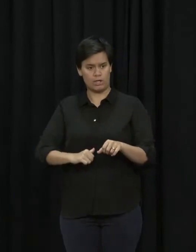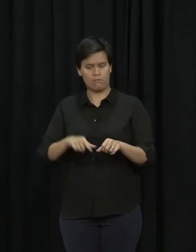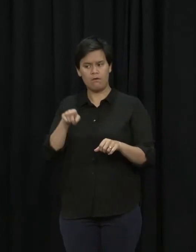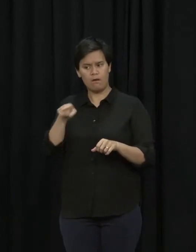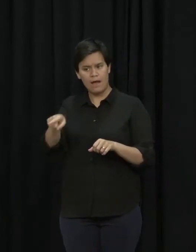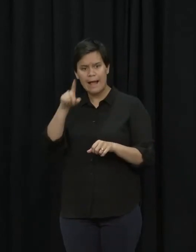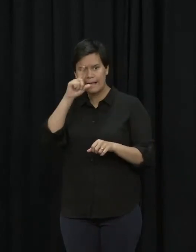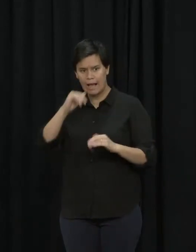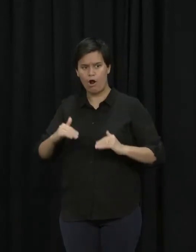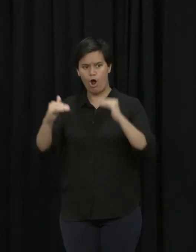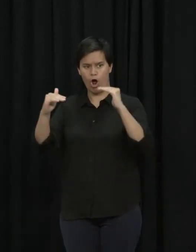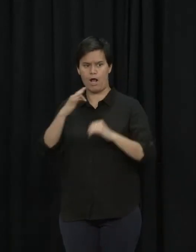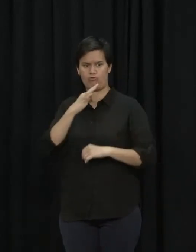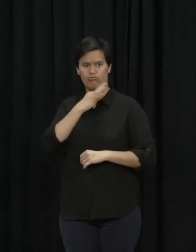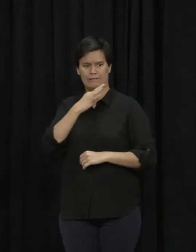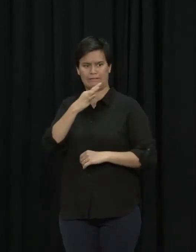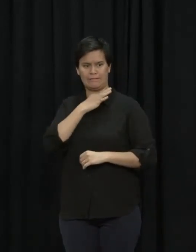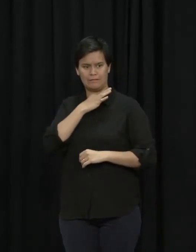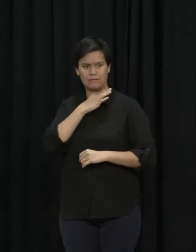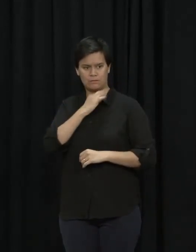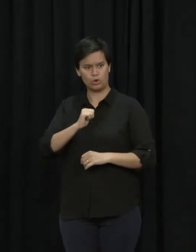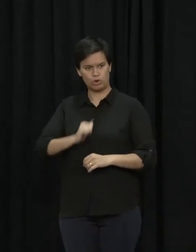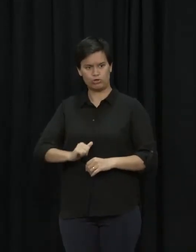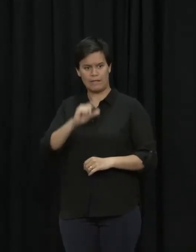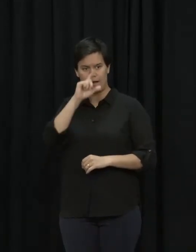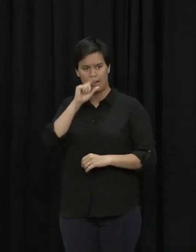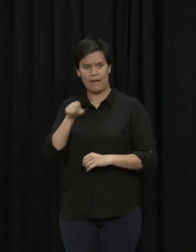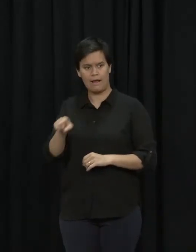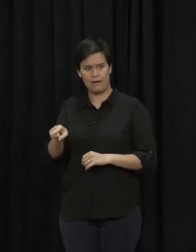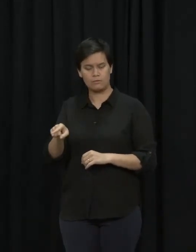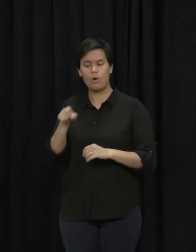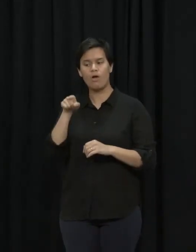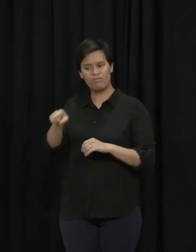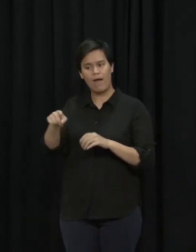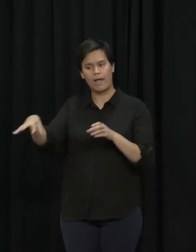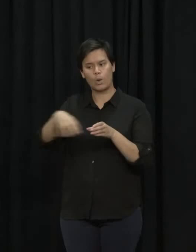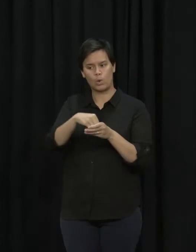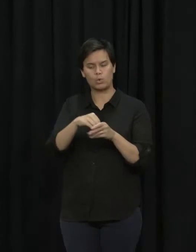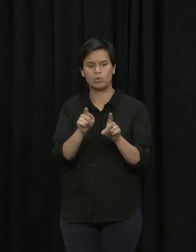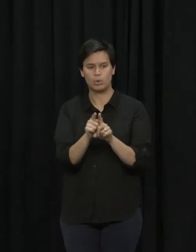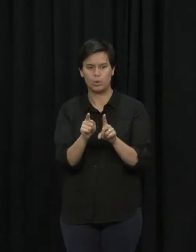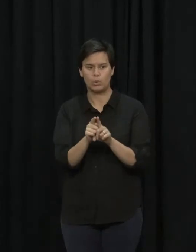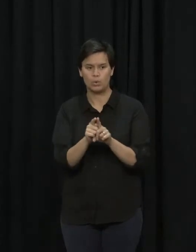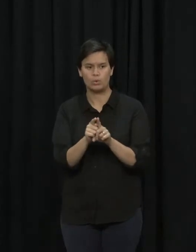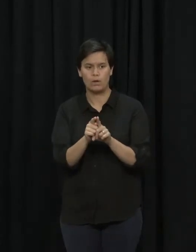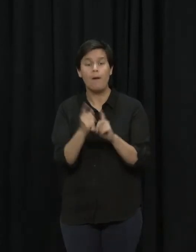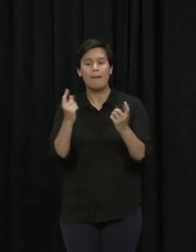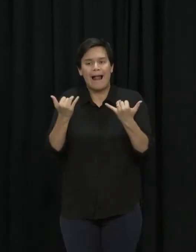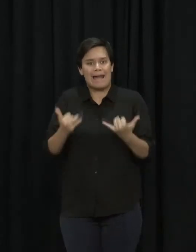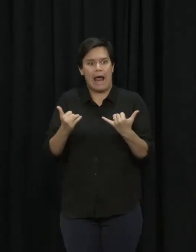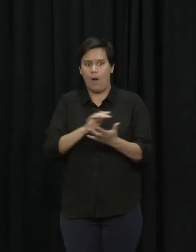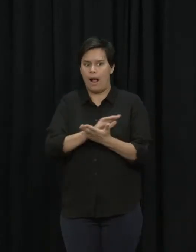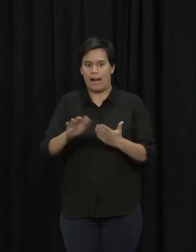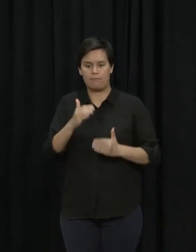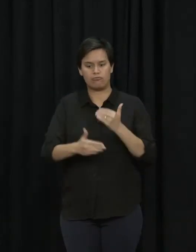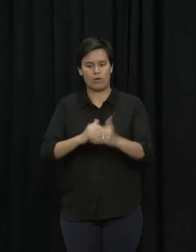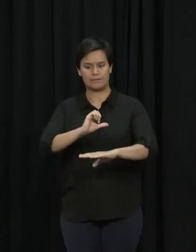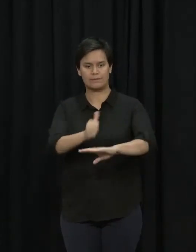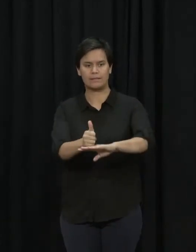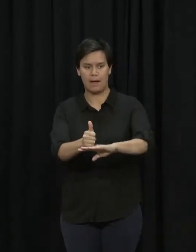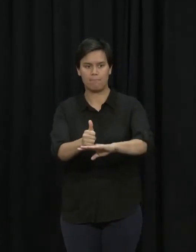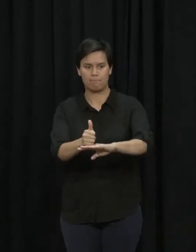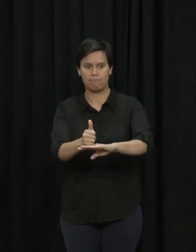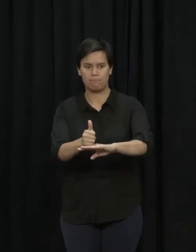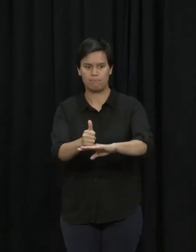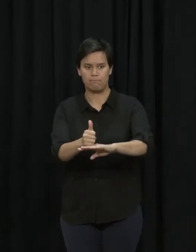They can be doing high-risk procedures. So saying, there is now a very clear process in place, given that it was only the first week, and